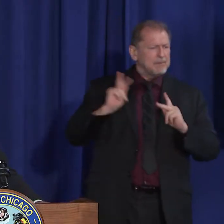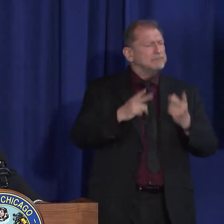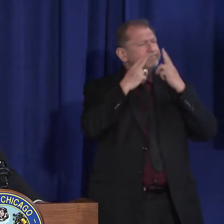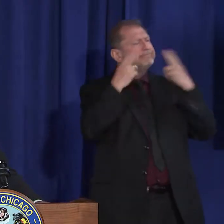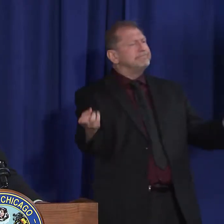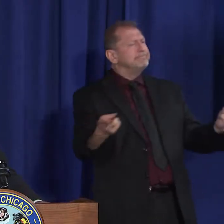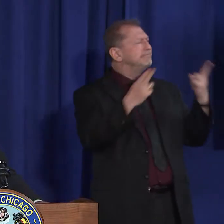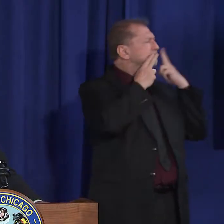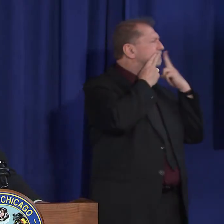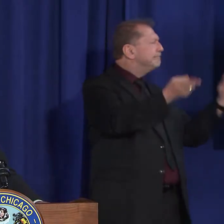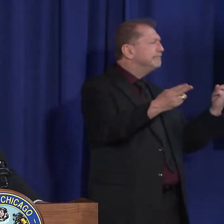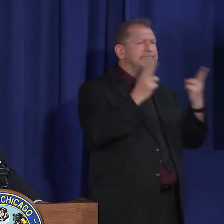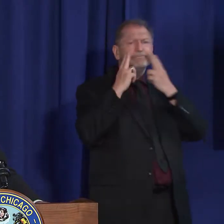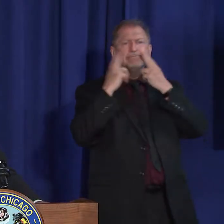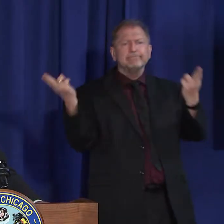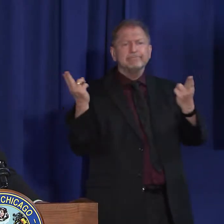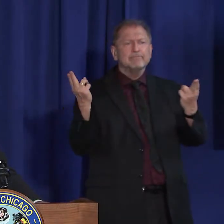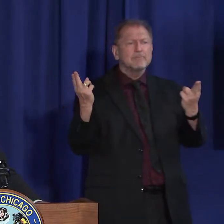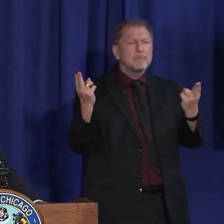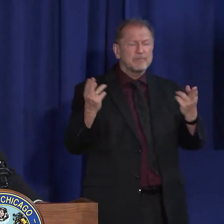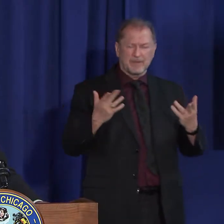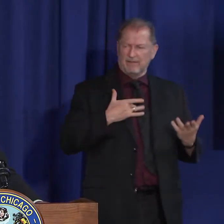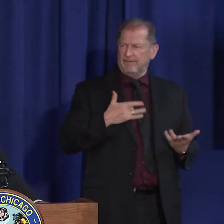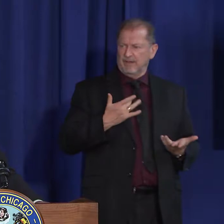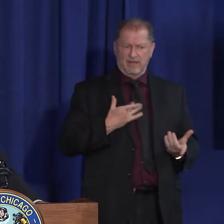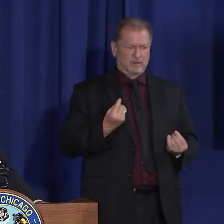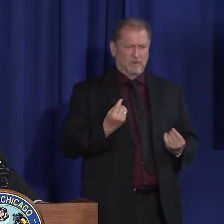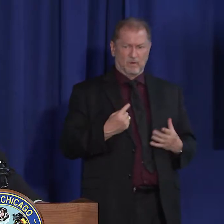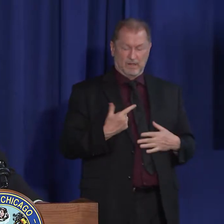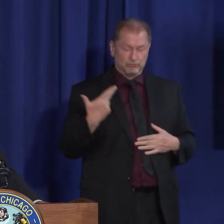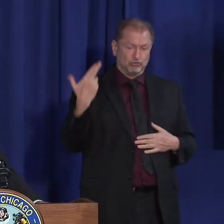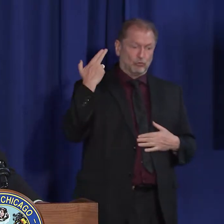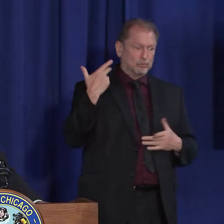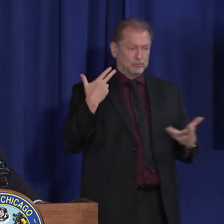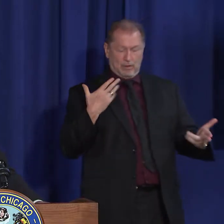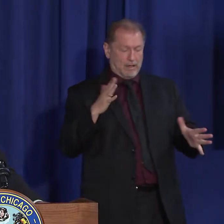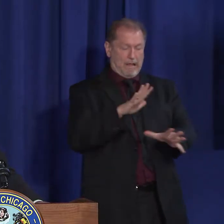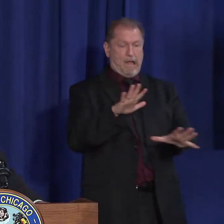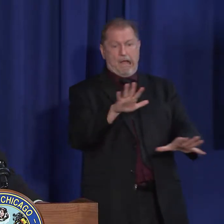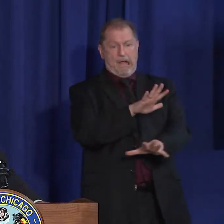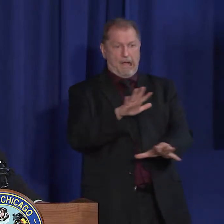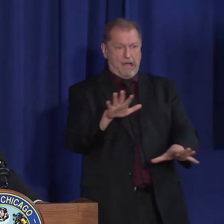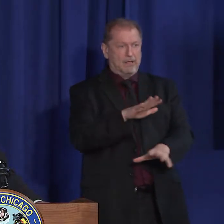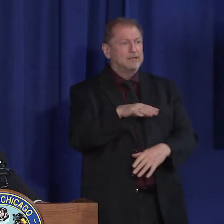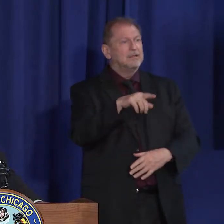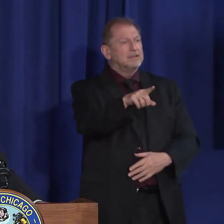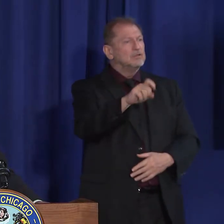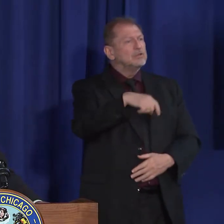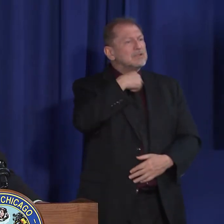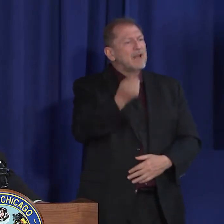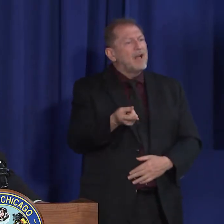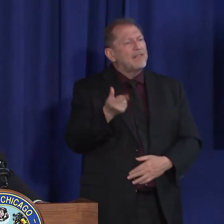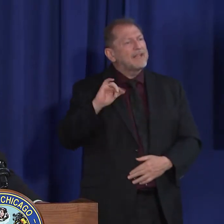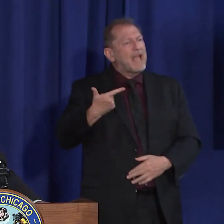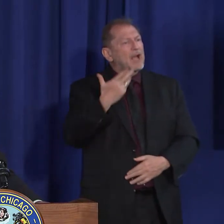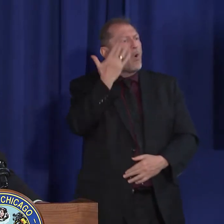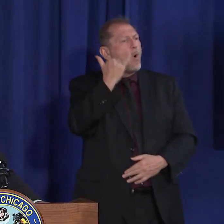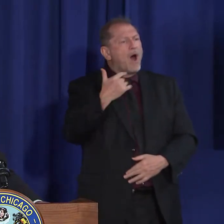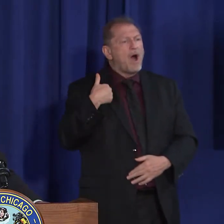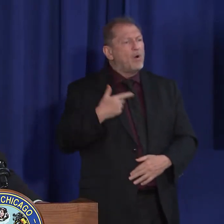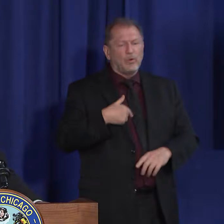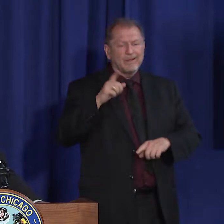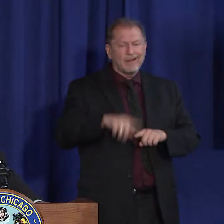in neighborhoods that are under siege by gang violence. Tell them why we should not take away